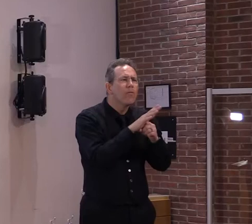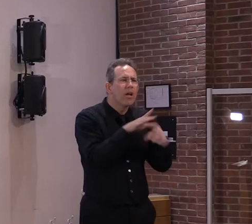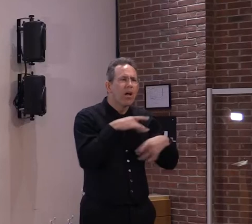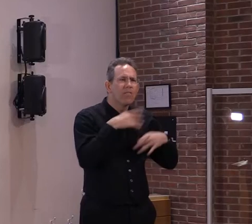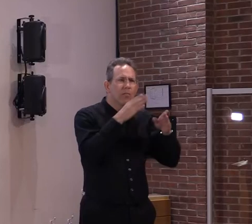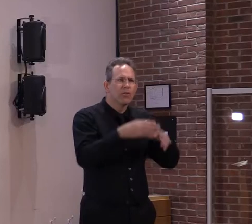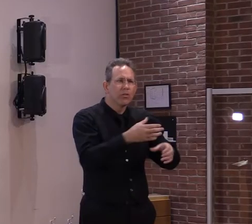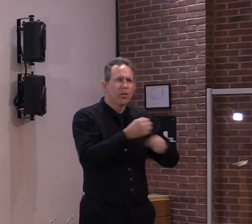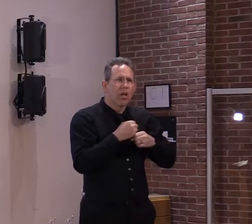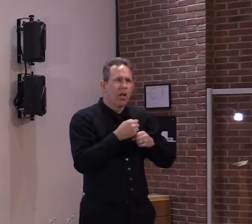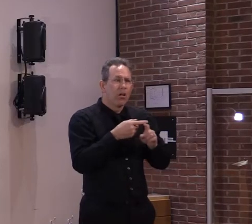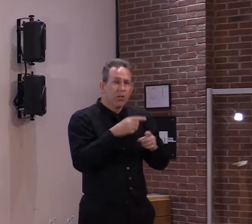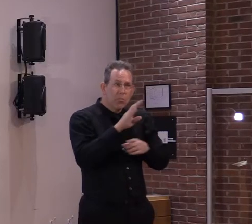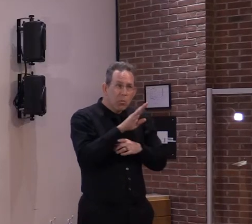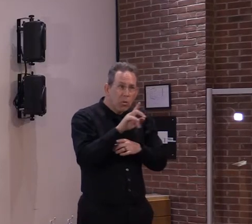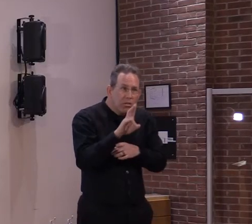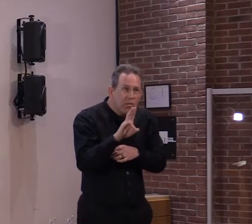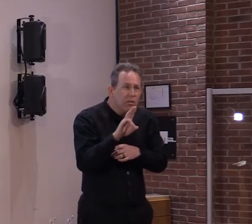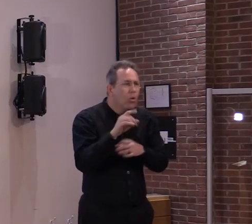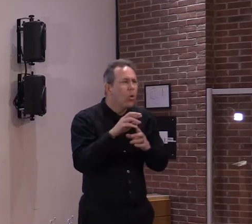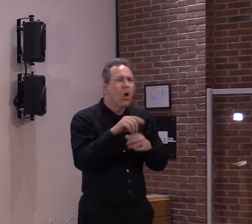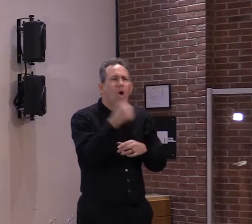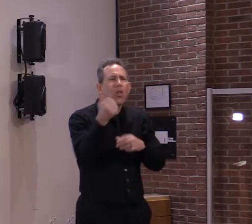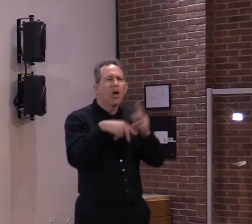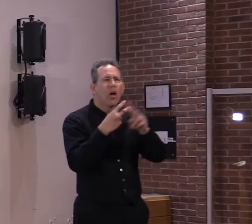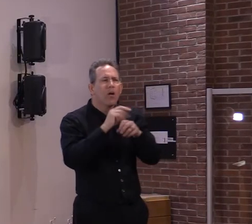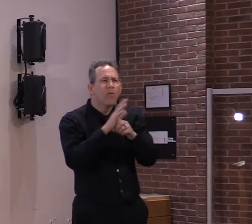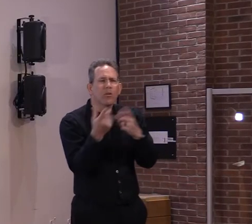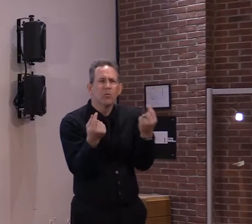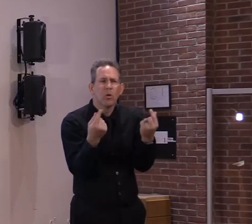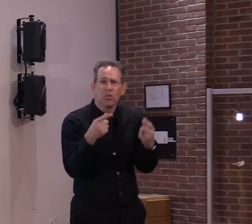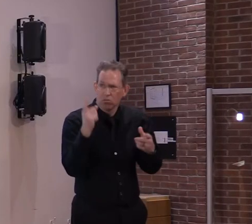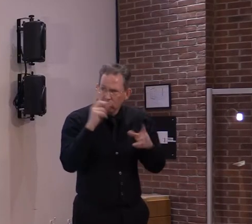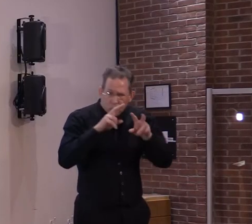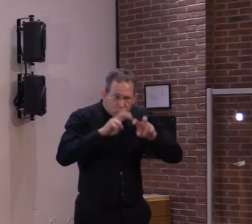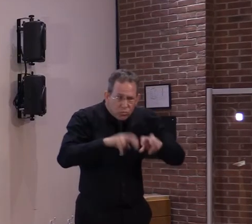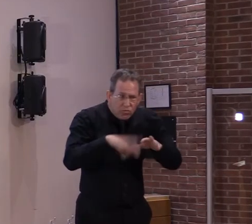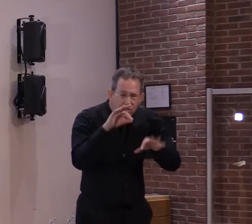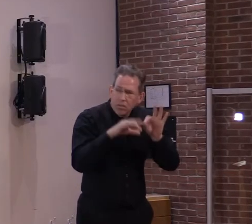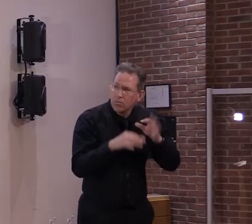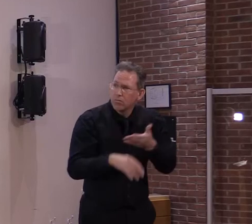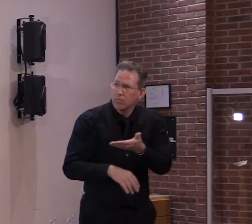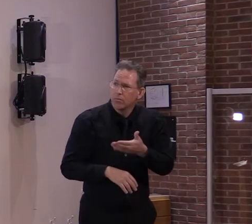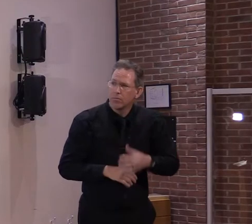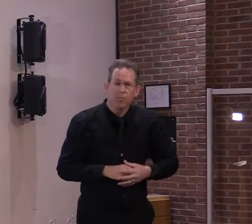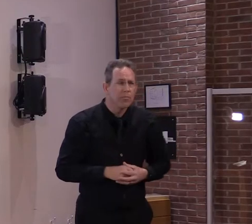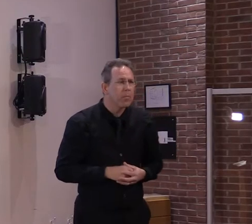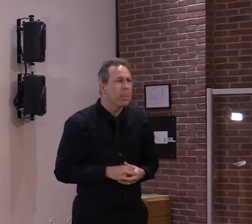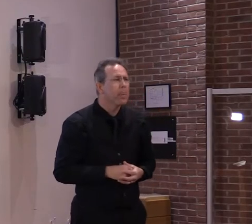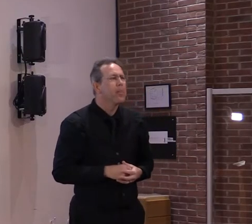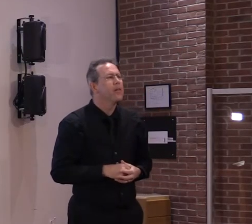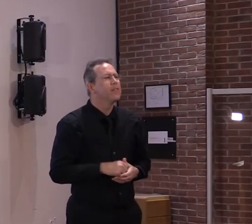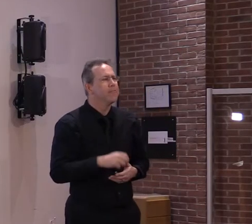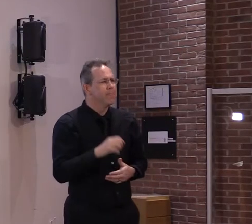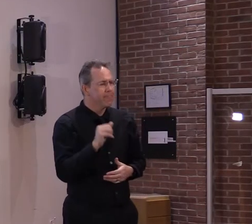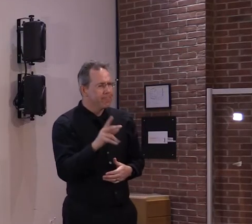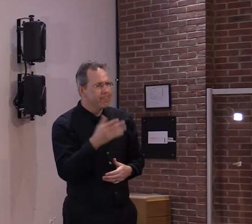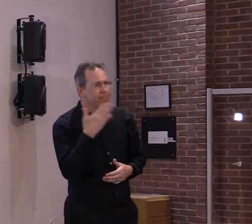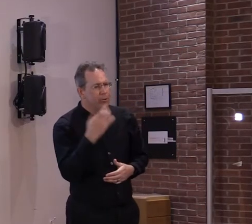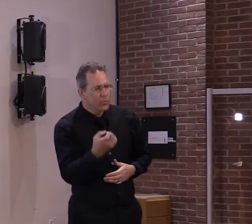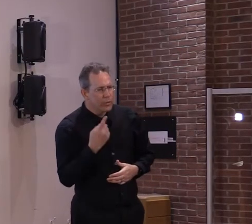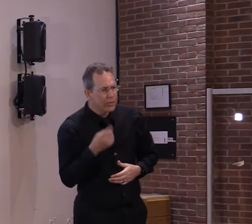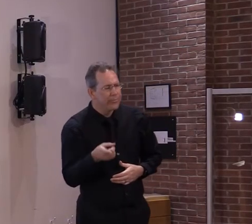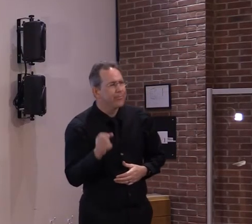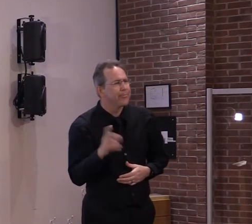variants are getting around our existing vaccines in Vermont? Yeah, no, that's a great question. I don't believe we've